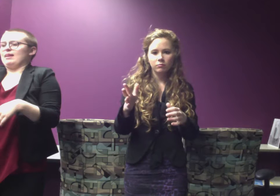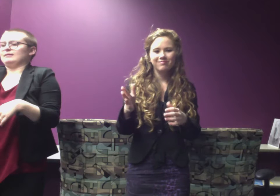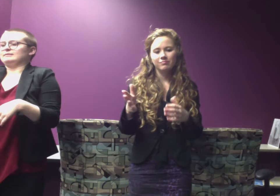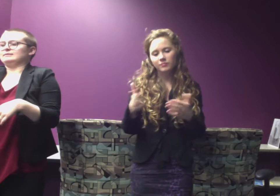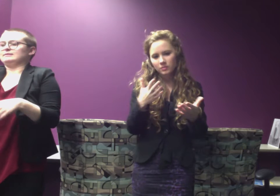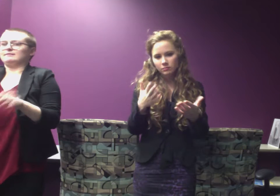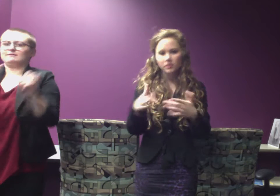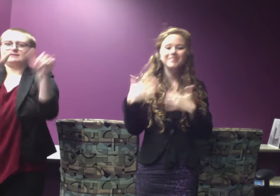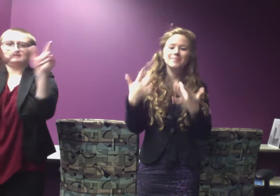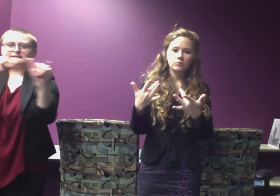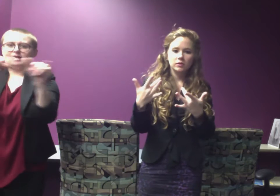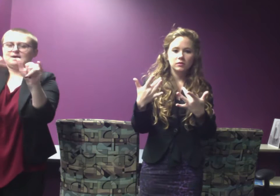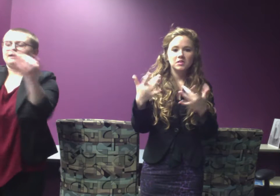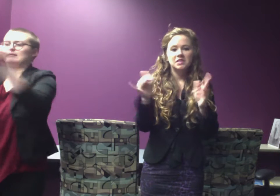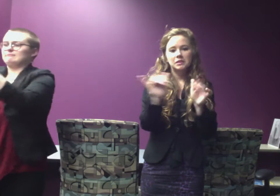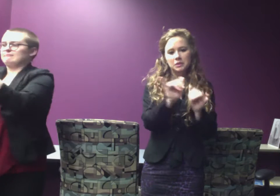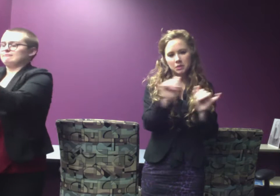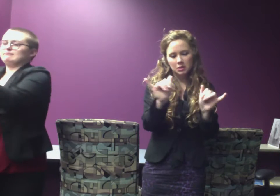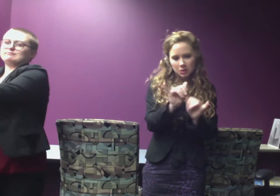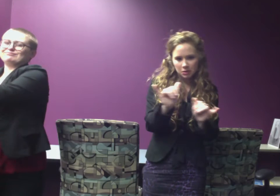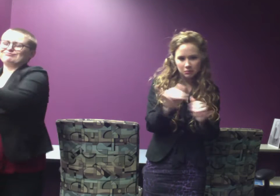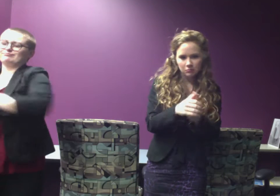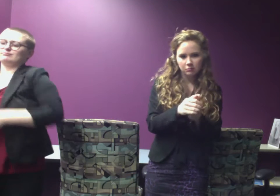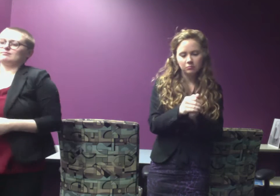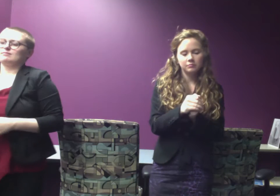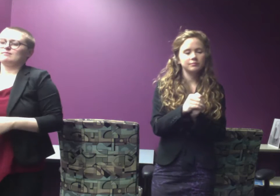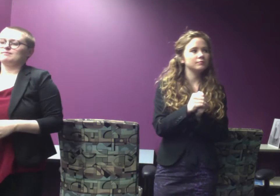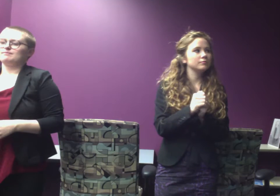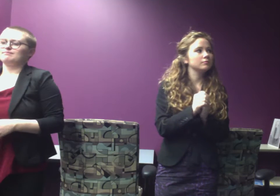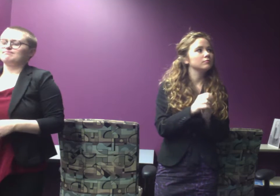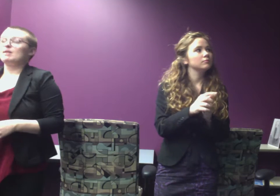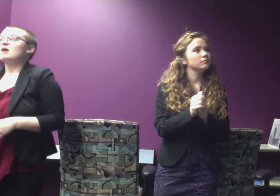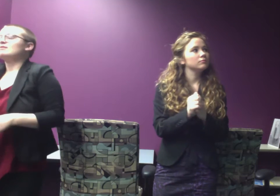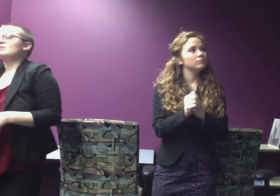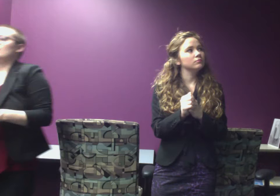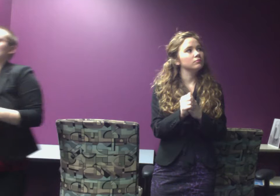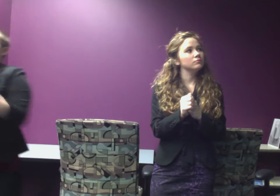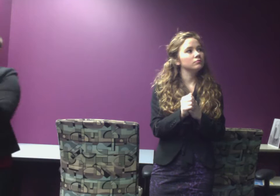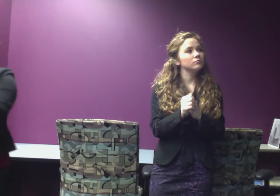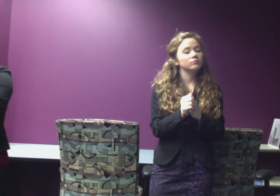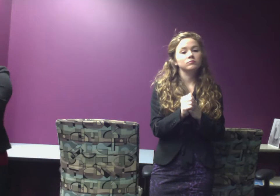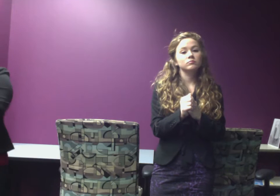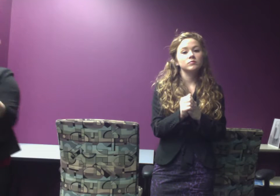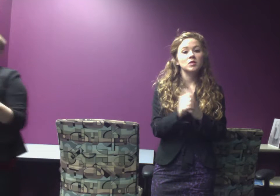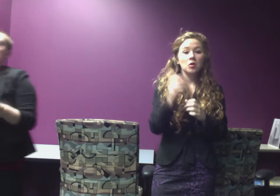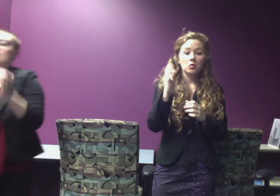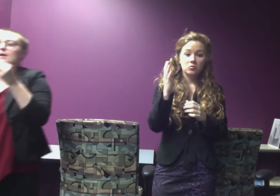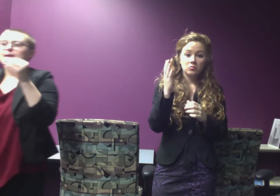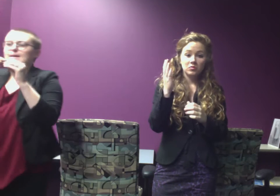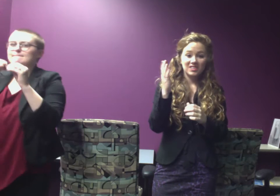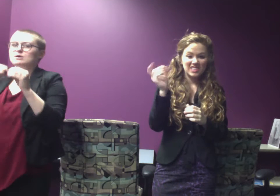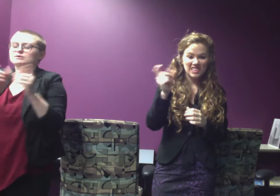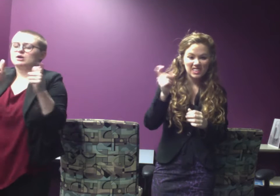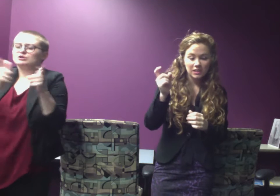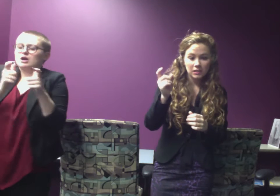Now, one of the other things that we need to know in mathematics is which numbers are bigger and which numbers are smaller. And sometimes that's